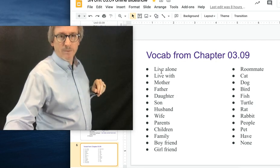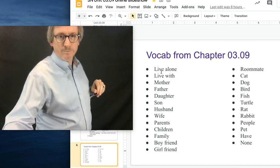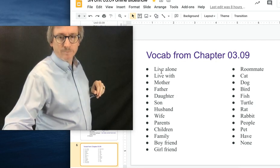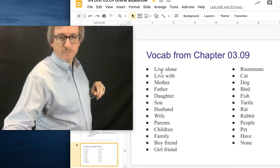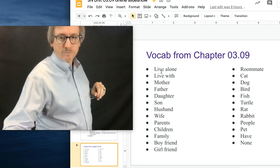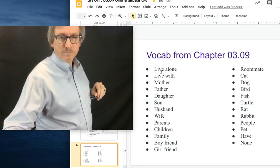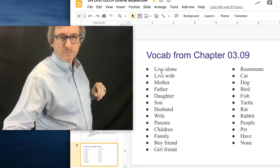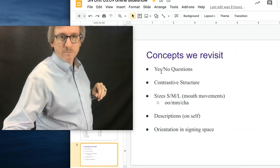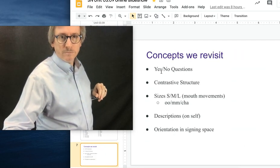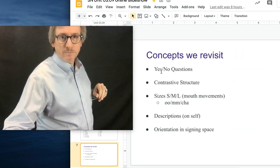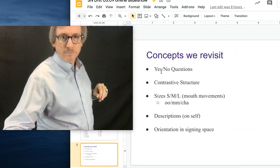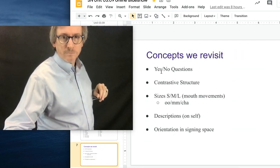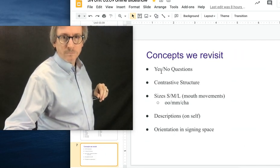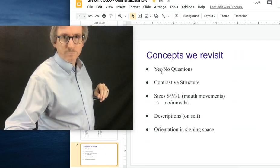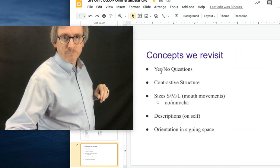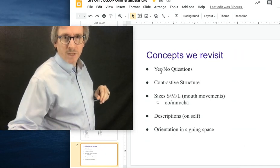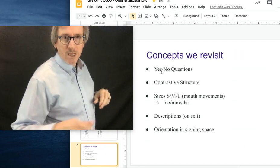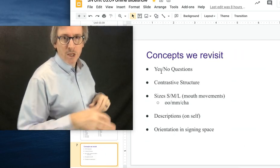vocab.